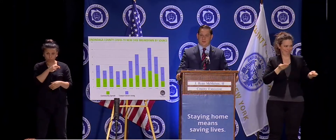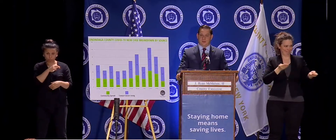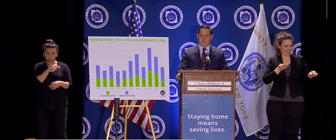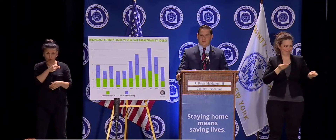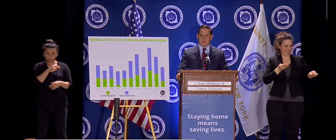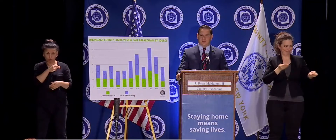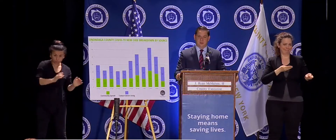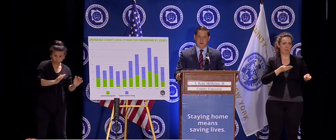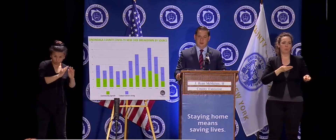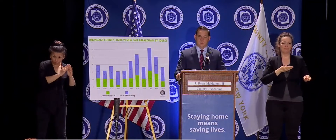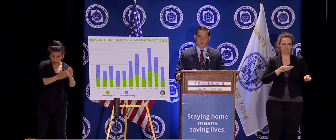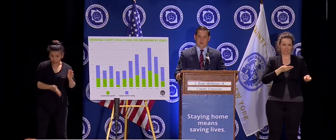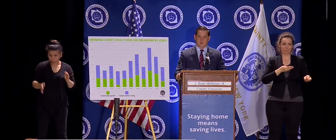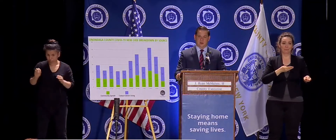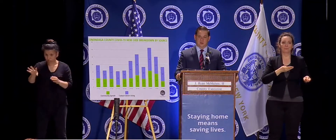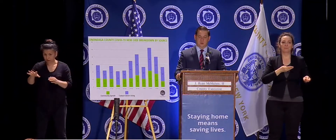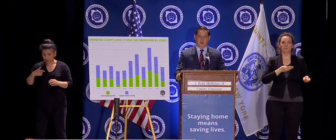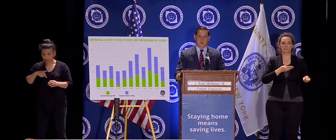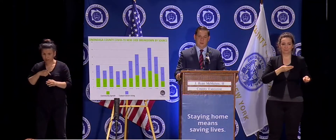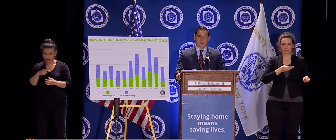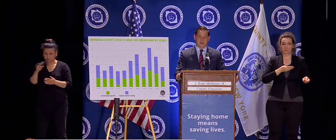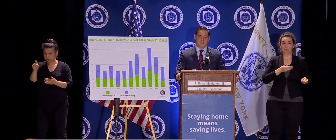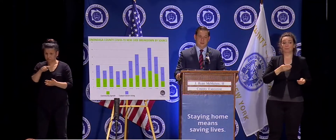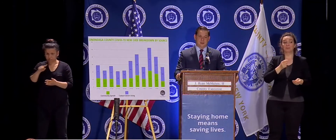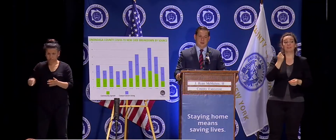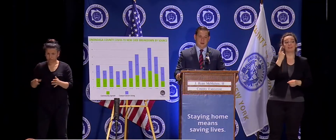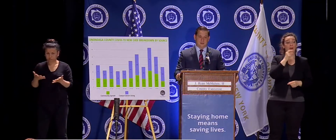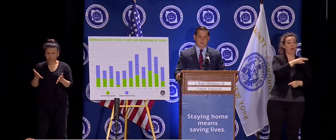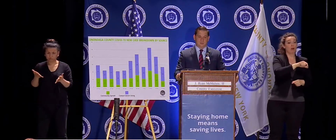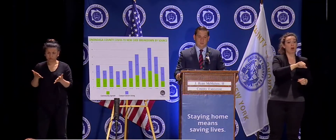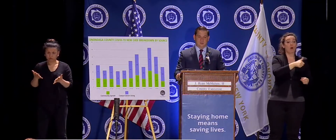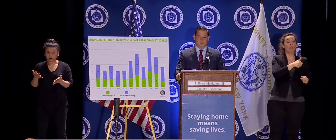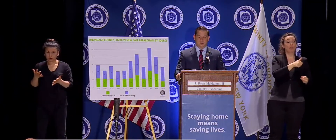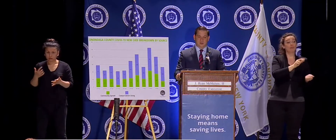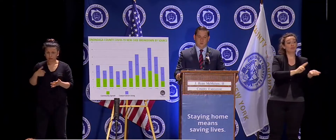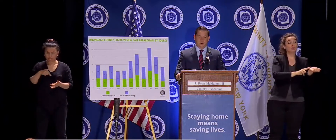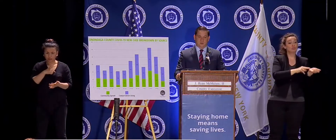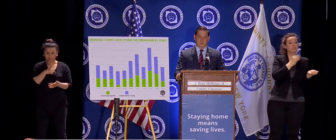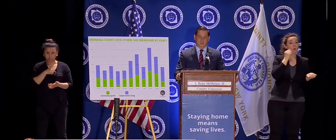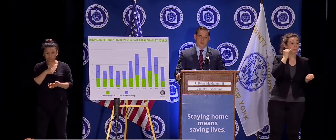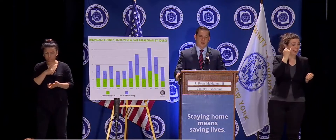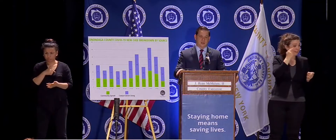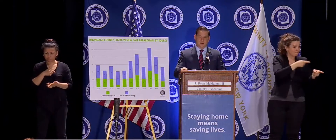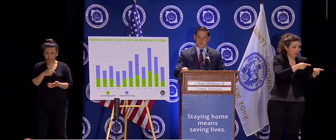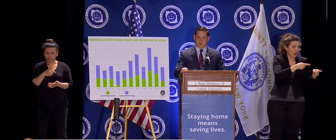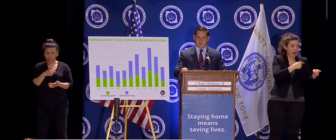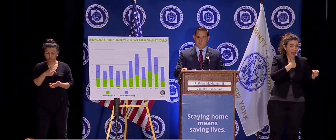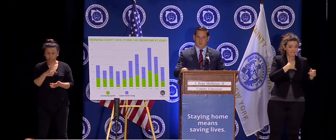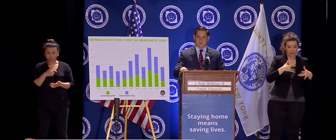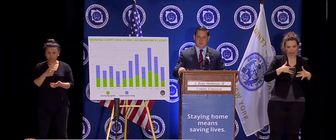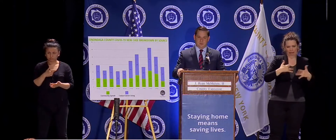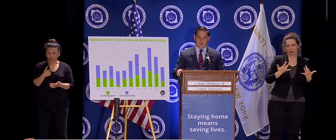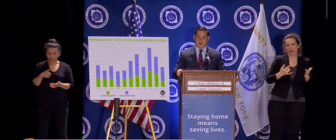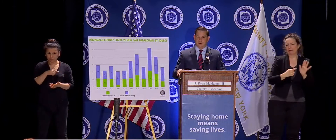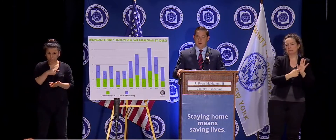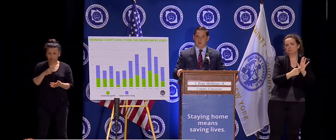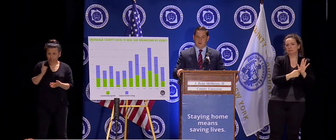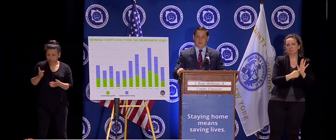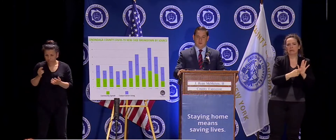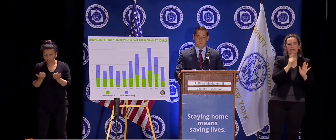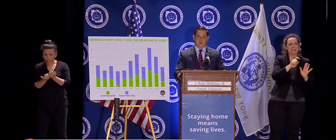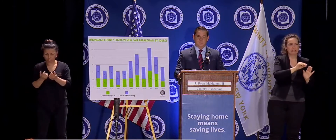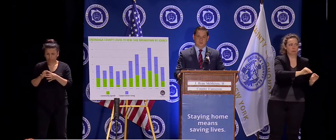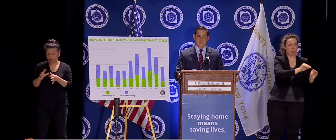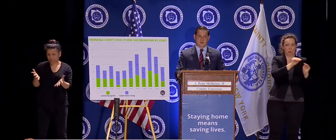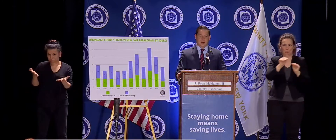makes no sense. But again, we're not the regulatory arm on that. But certainly we're talking to all these nursing homes. I'm having a call with